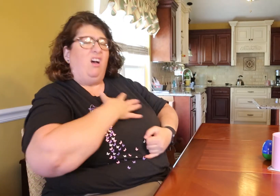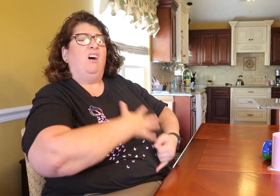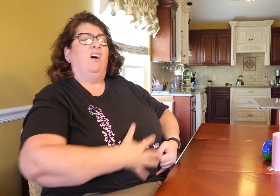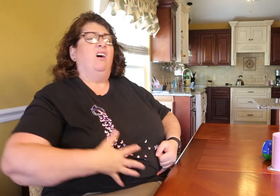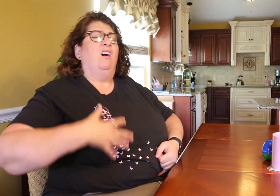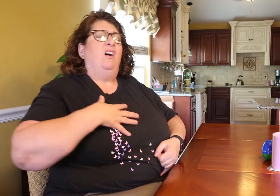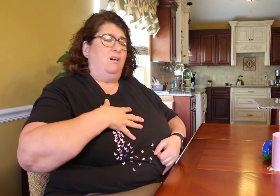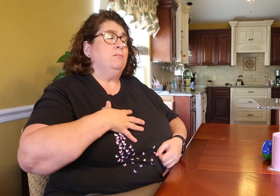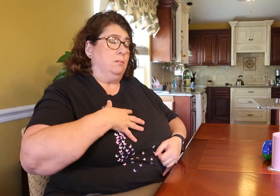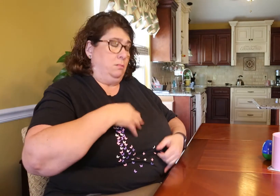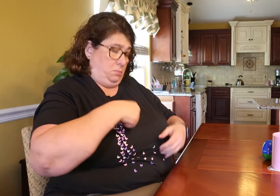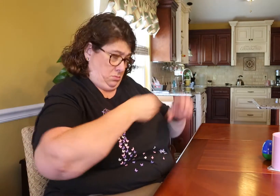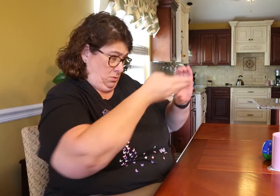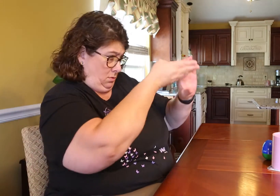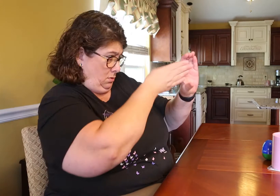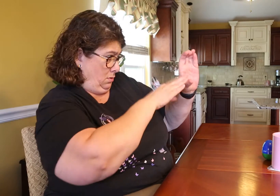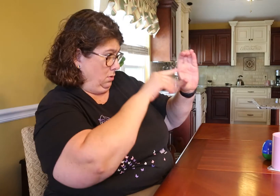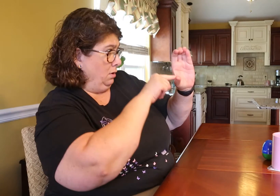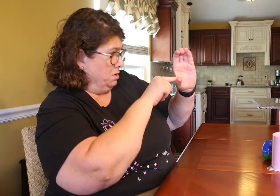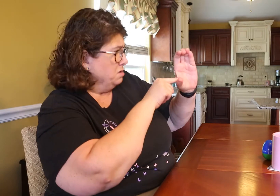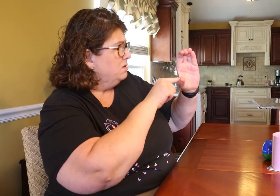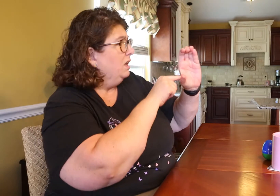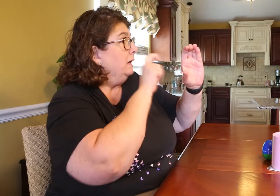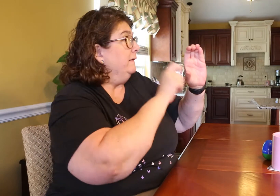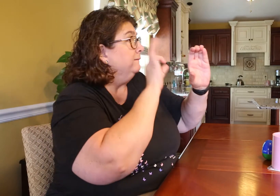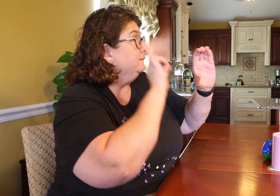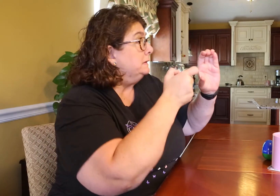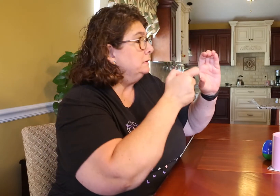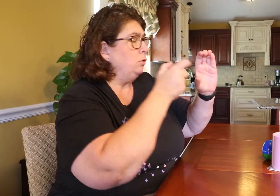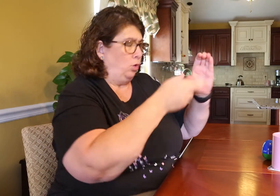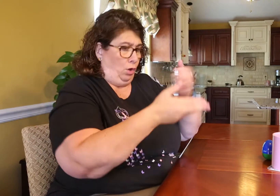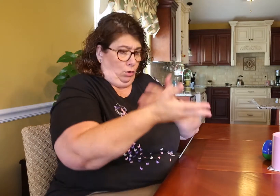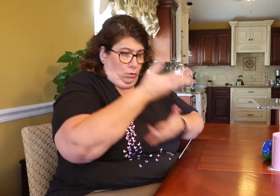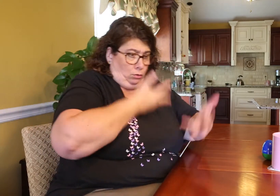the airways, intestines, and other organs of the body.